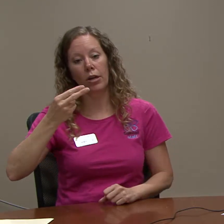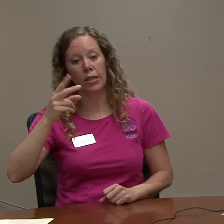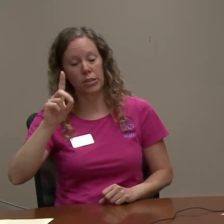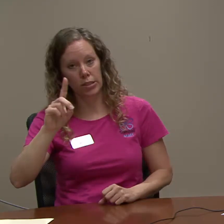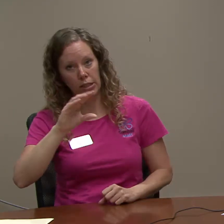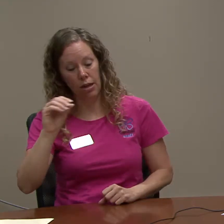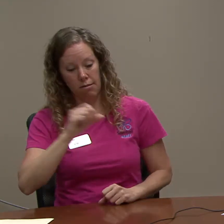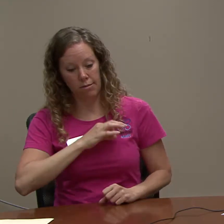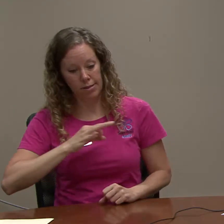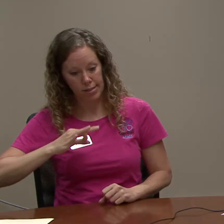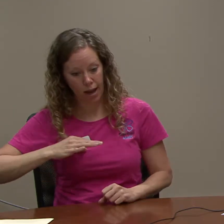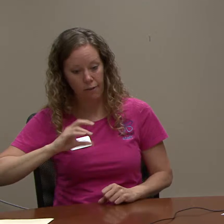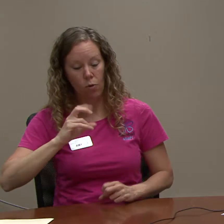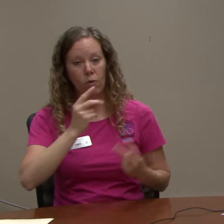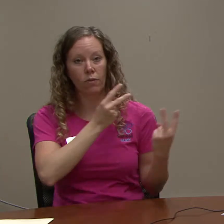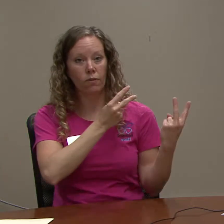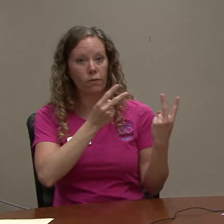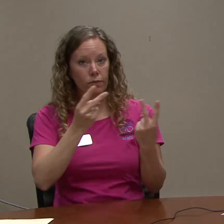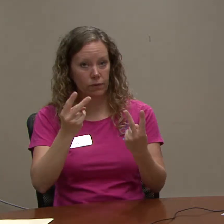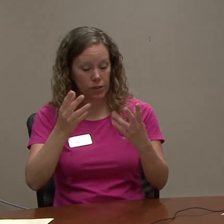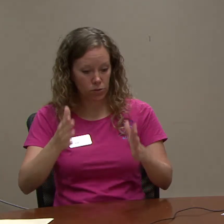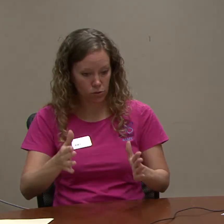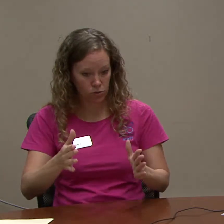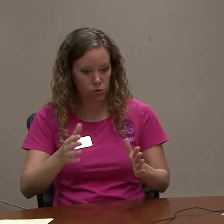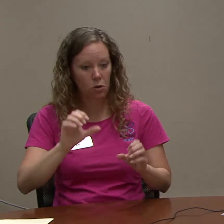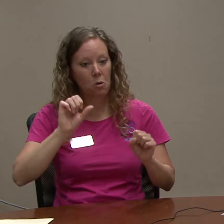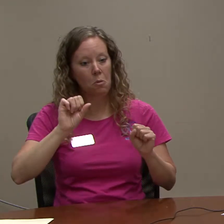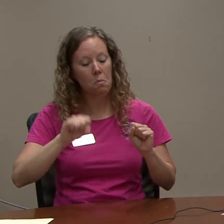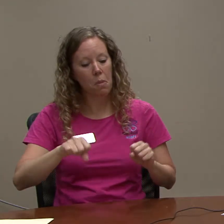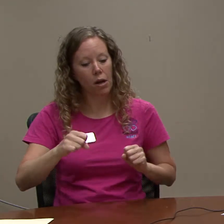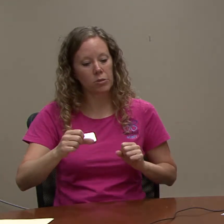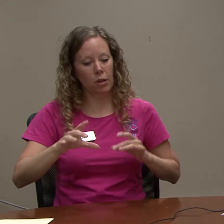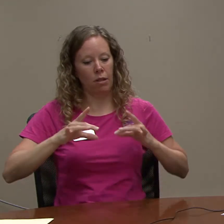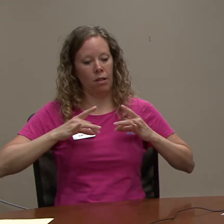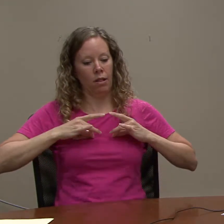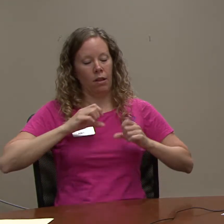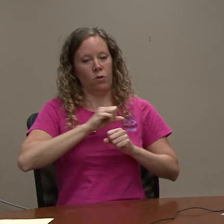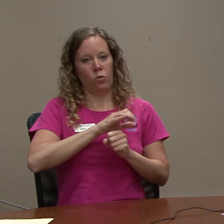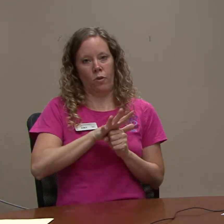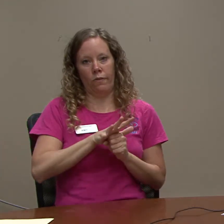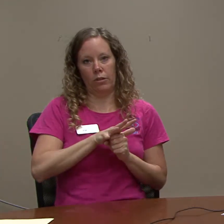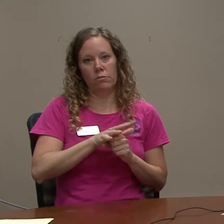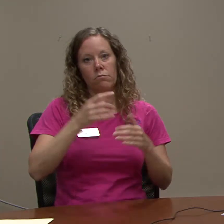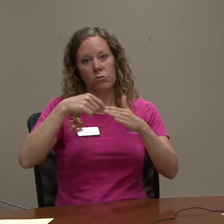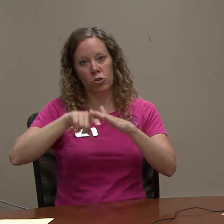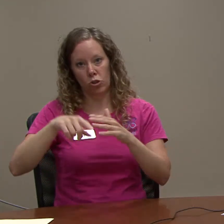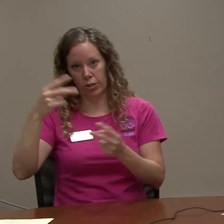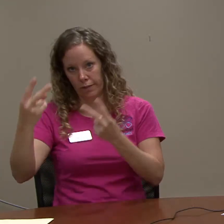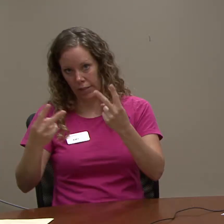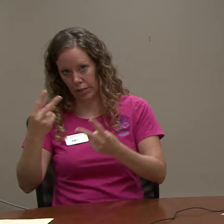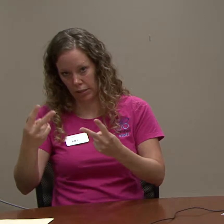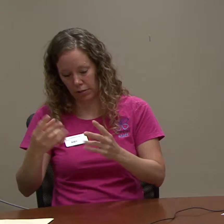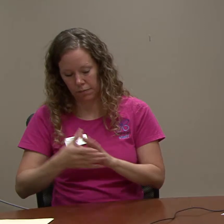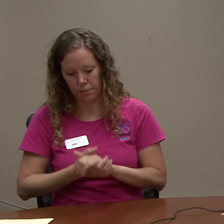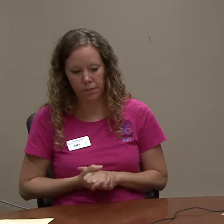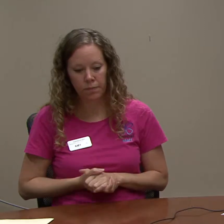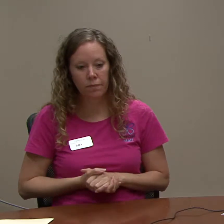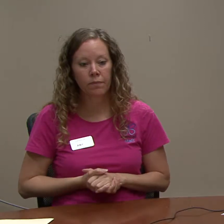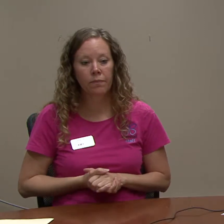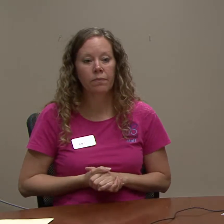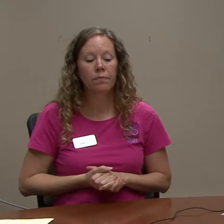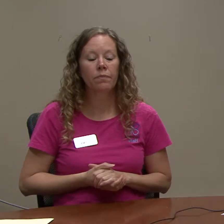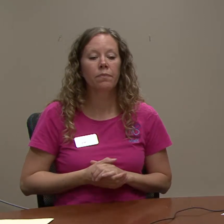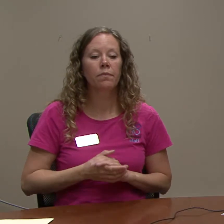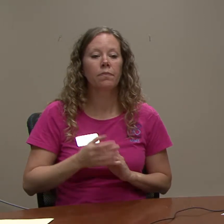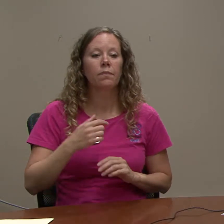and/or staff and any visitor could be infected with the COVID-19 virus during visitation, and for BRHD to have